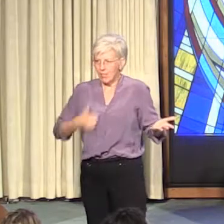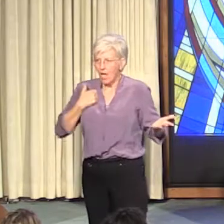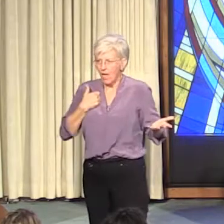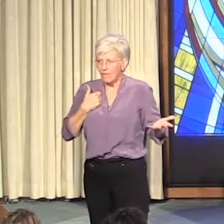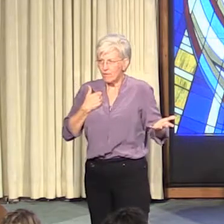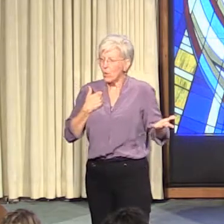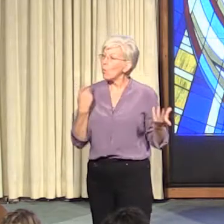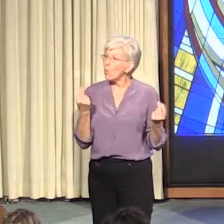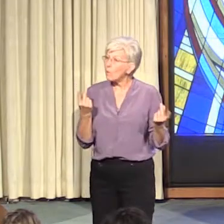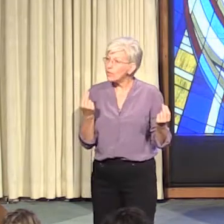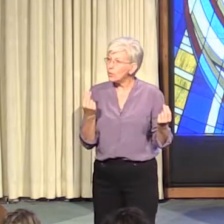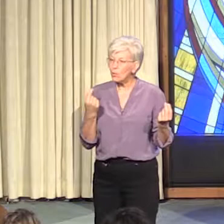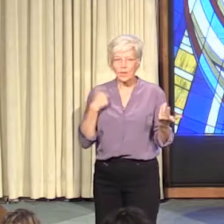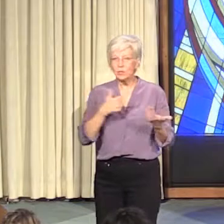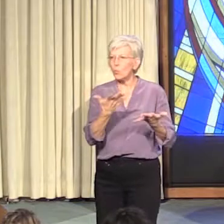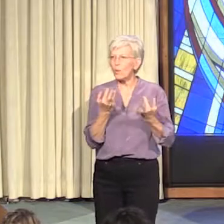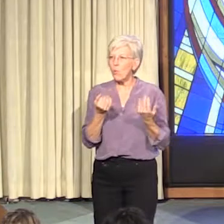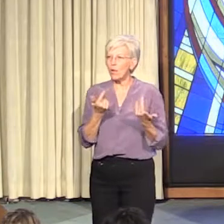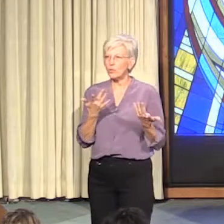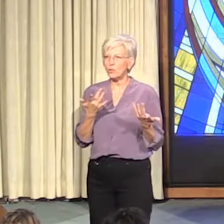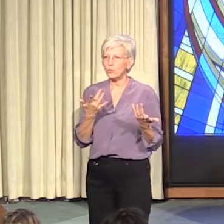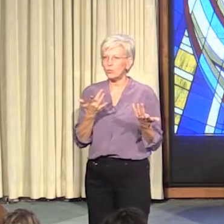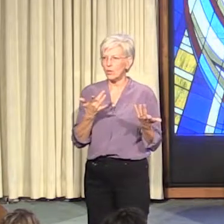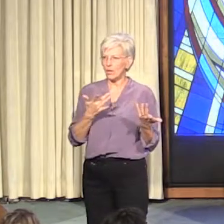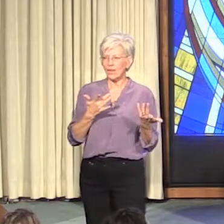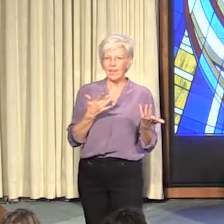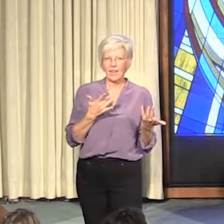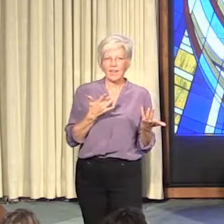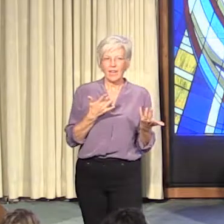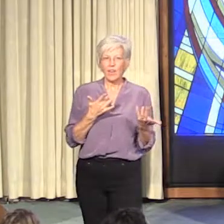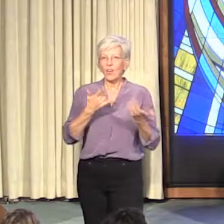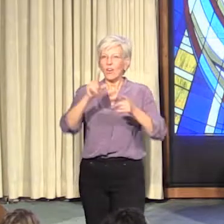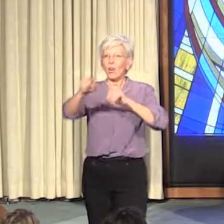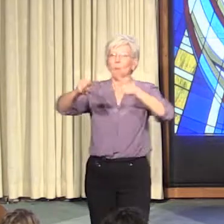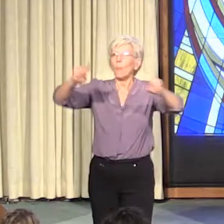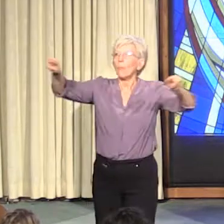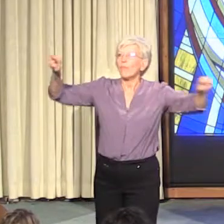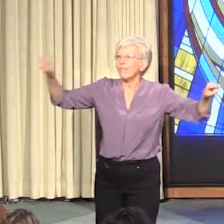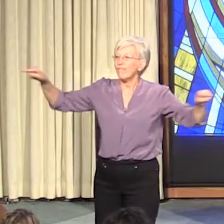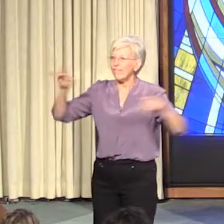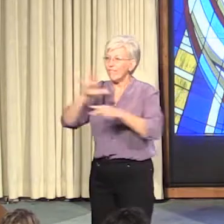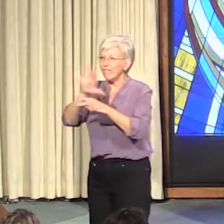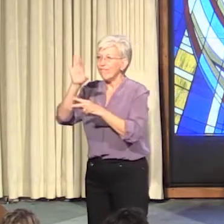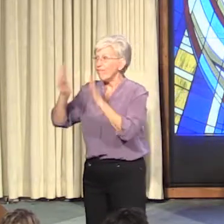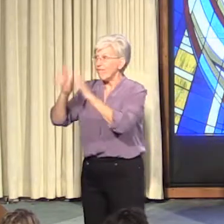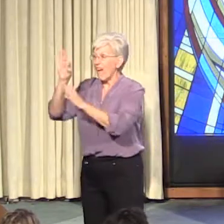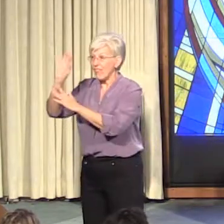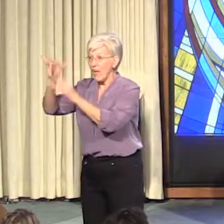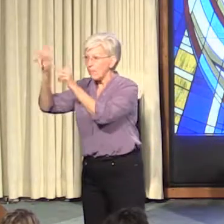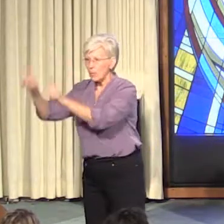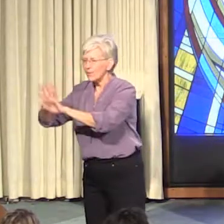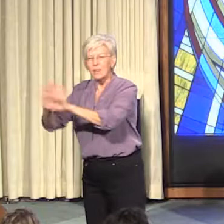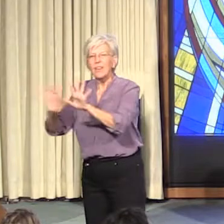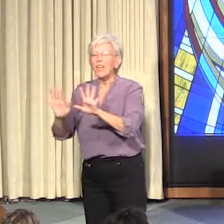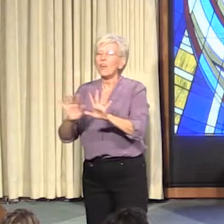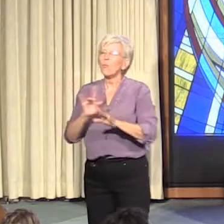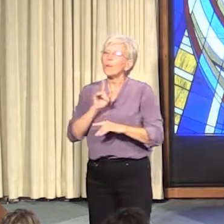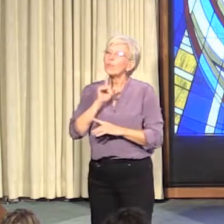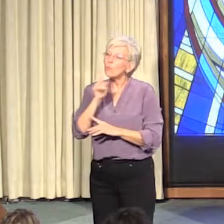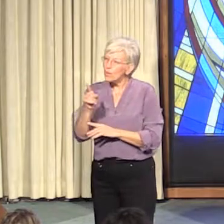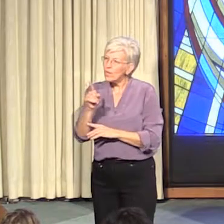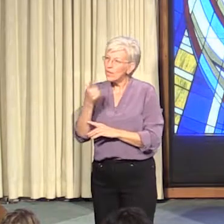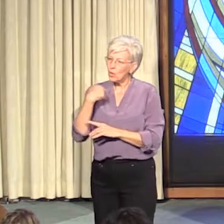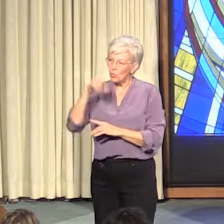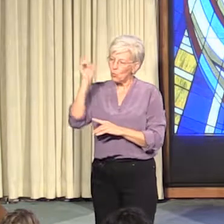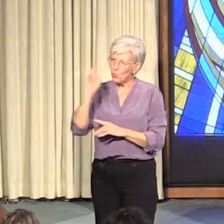What we do is we want to go reach out and put them in our life, when instead we could reach in and draw forth that part of